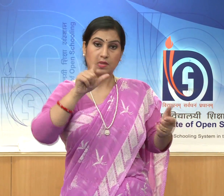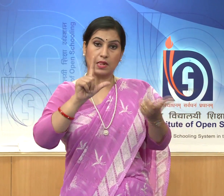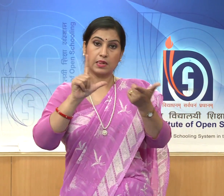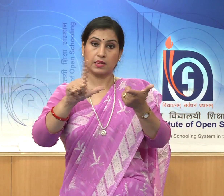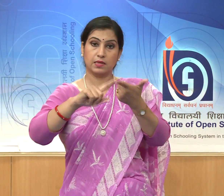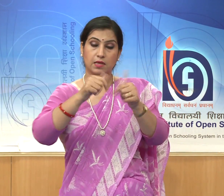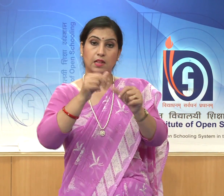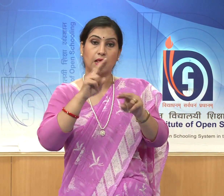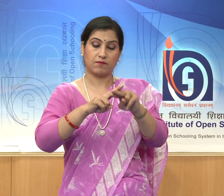scripts.